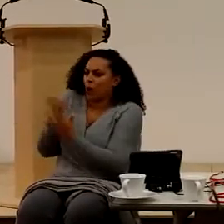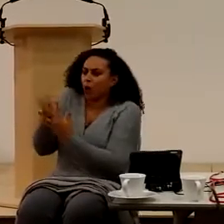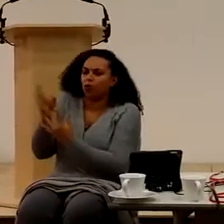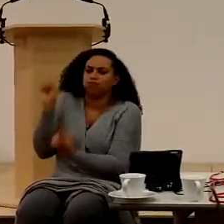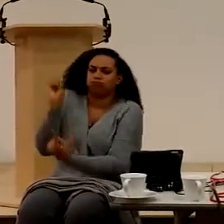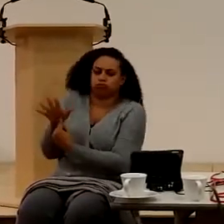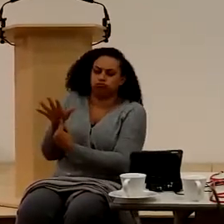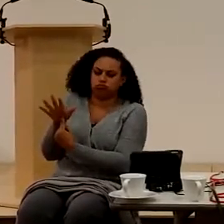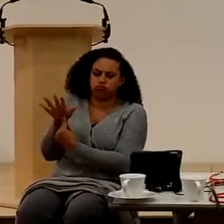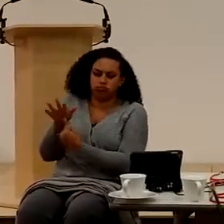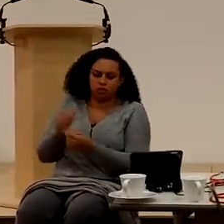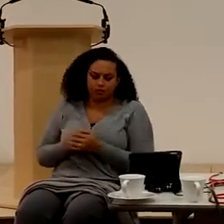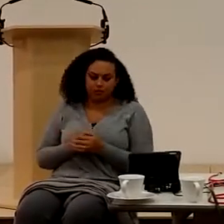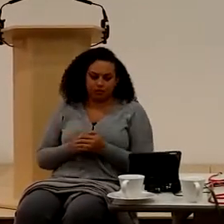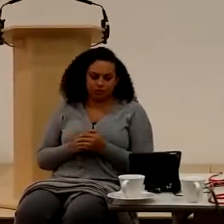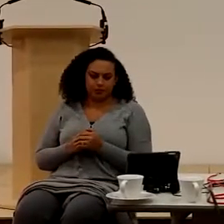only